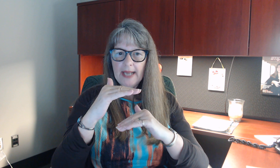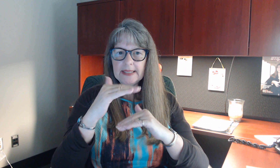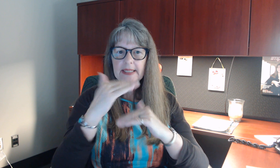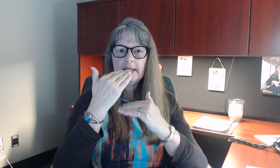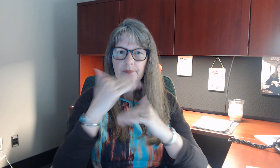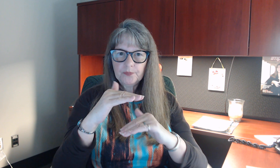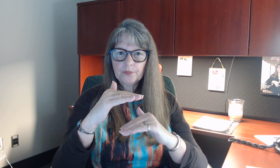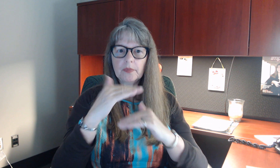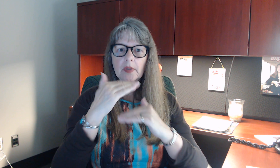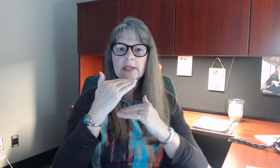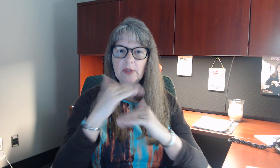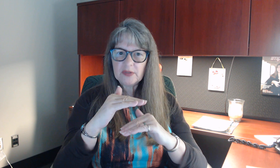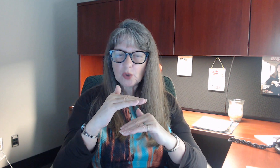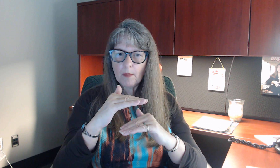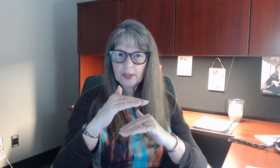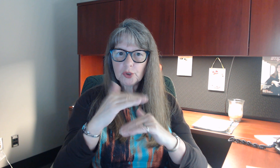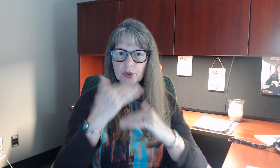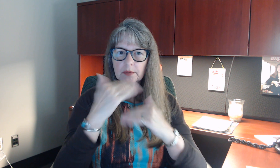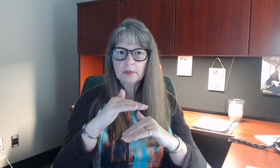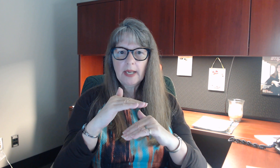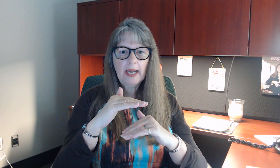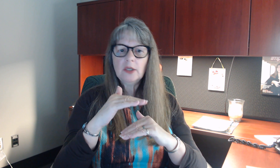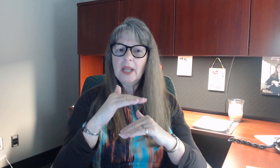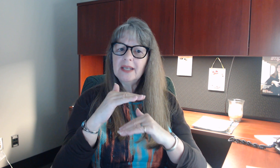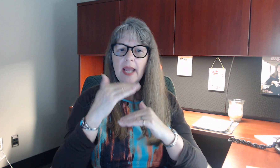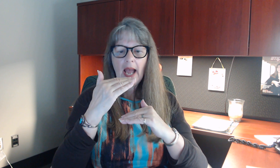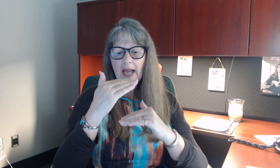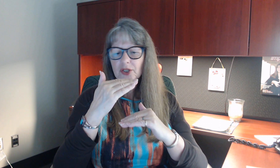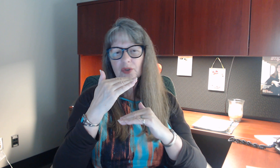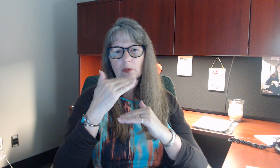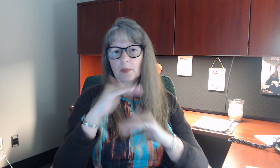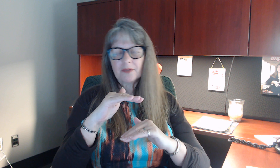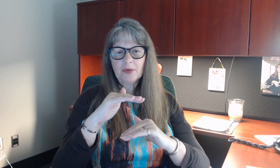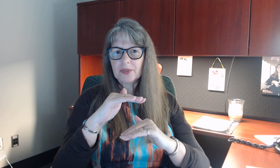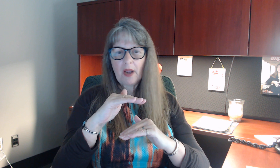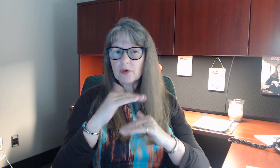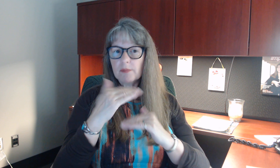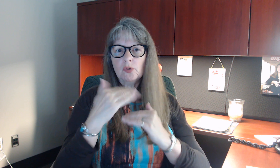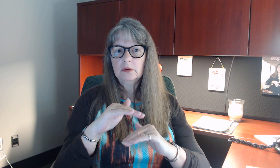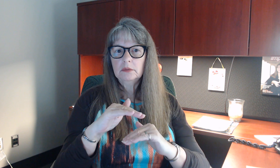capacity, it's only so much. And I just do it where it feels comfortable.